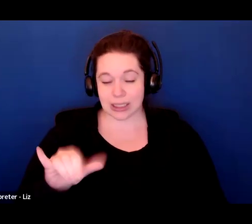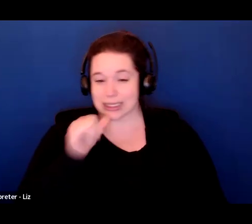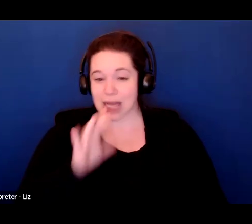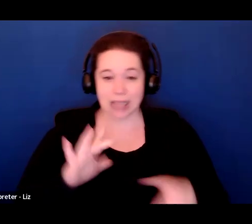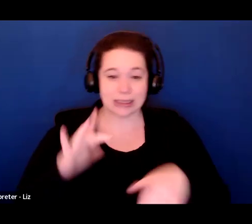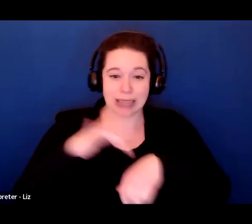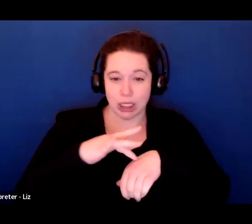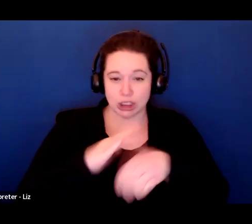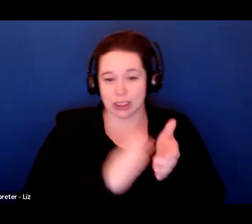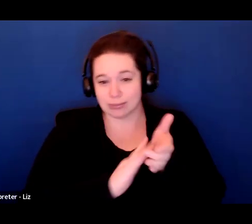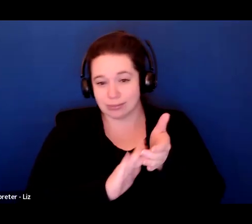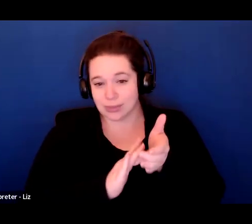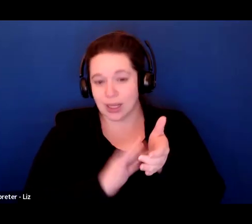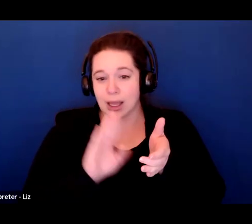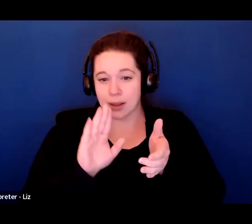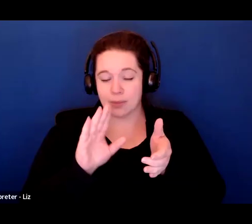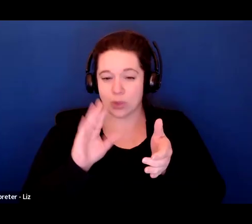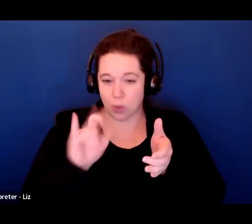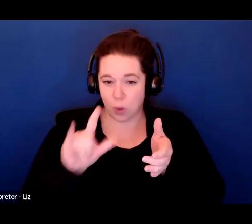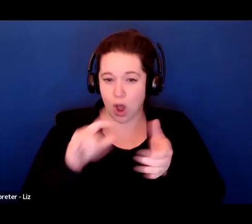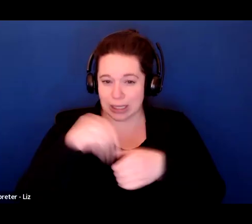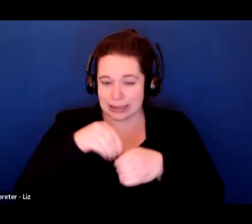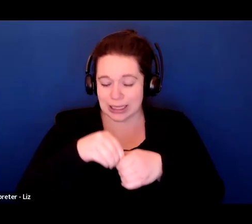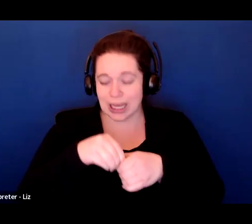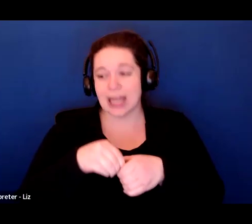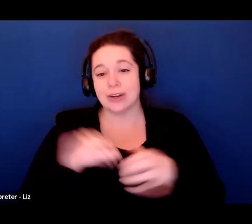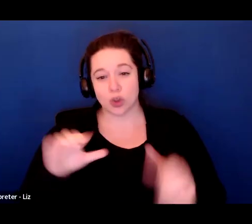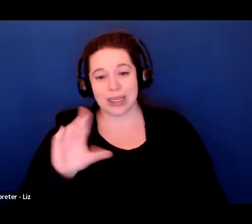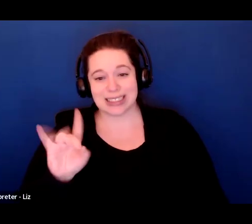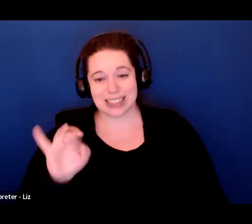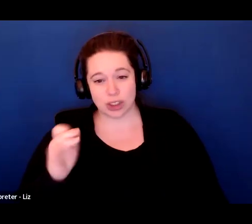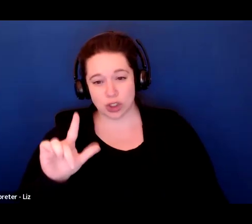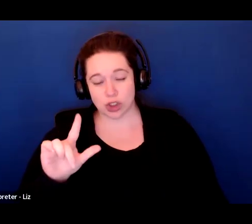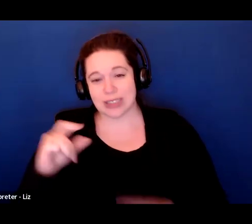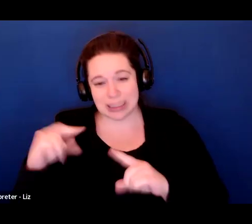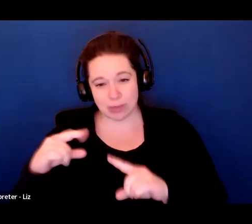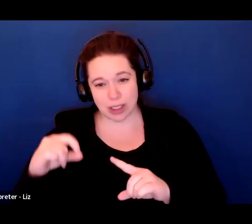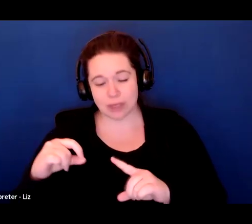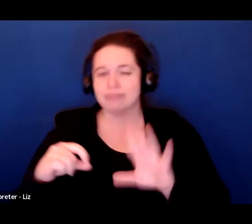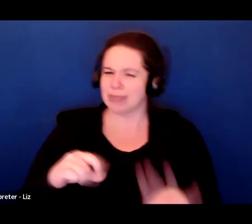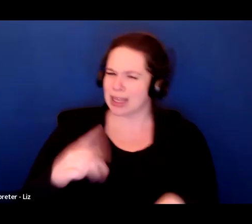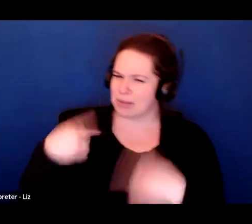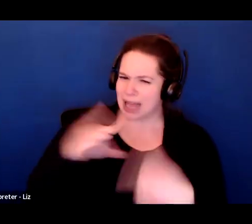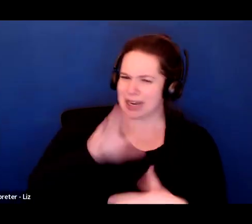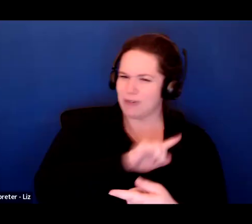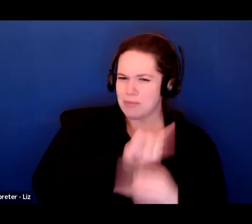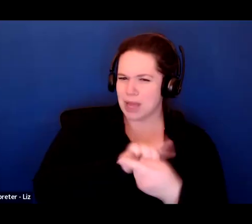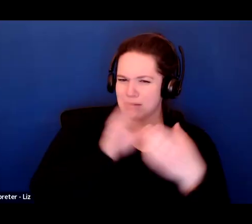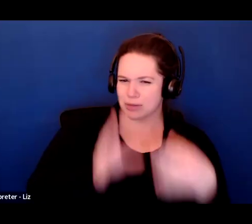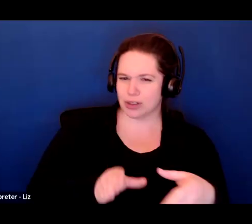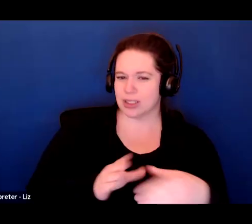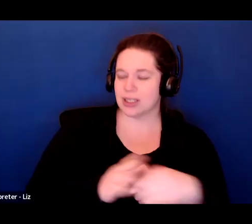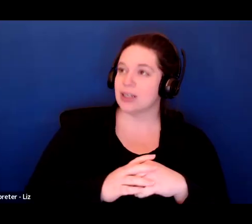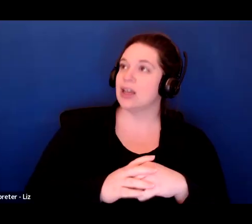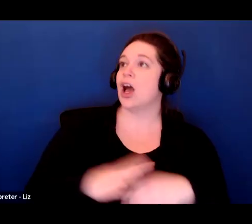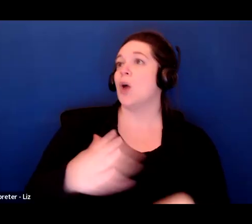wall, if you're doing digital stimulation. I have yet to meet anyone who said to me, "Oh, I was so happy when they taught me how